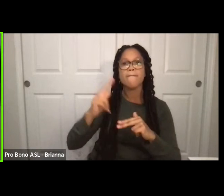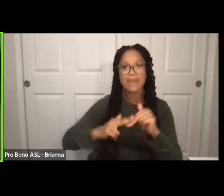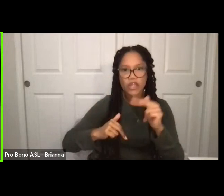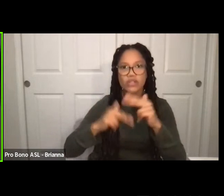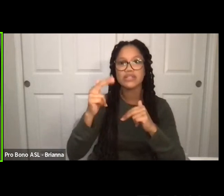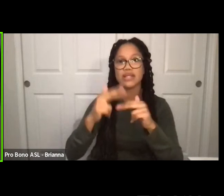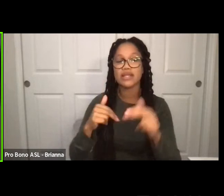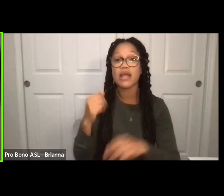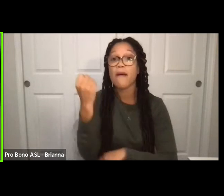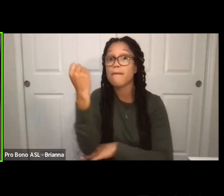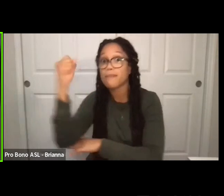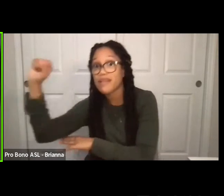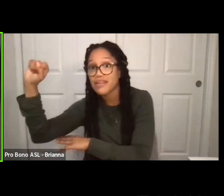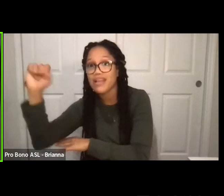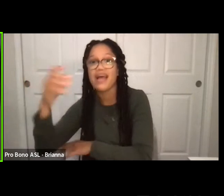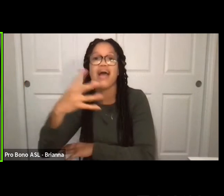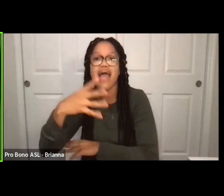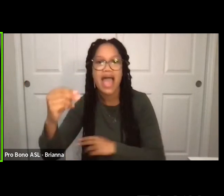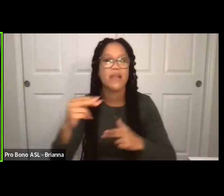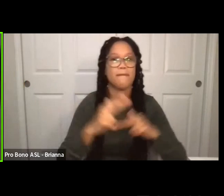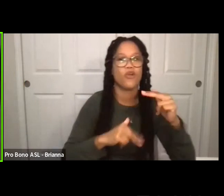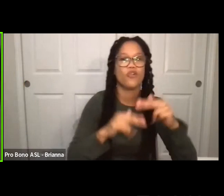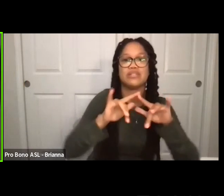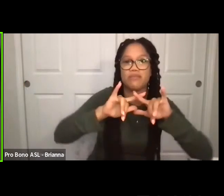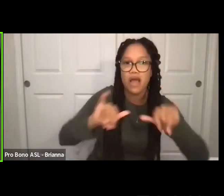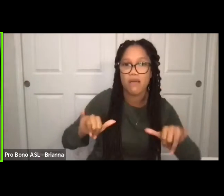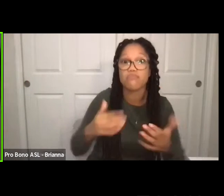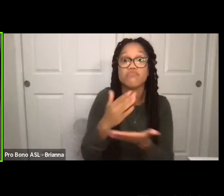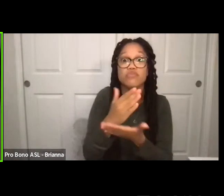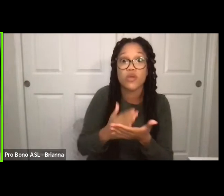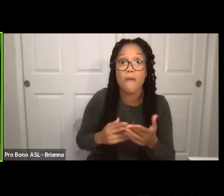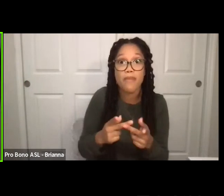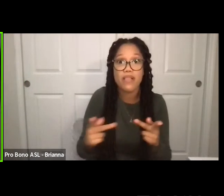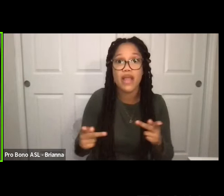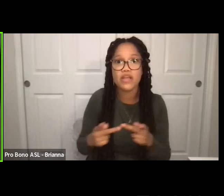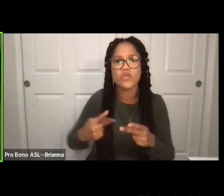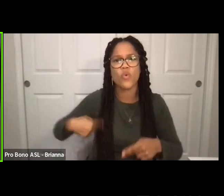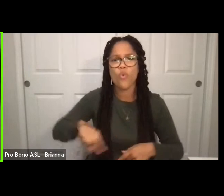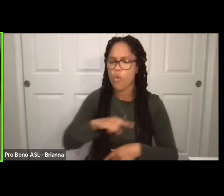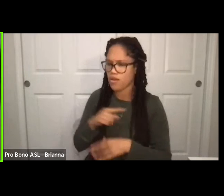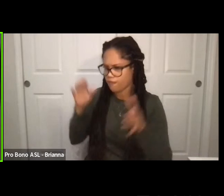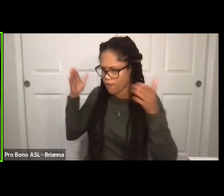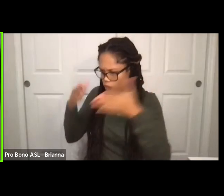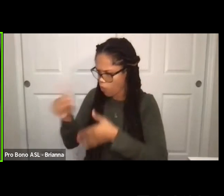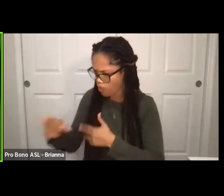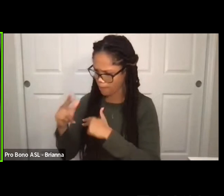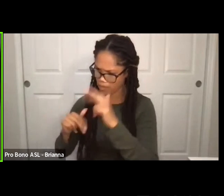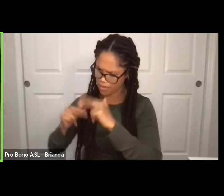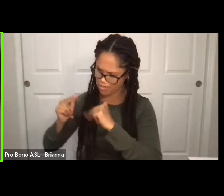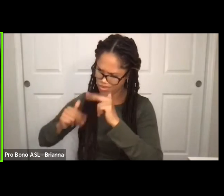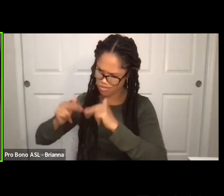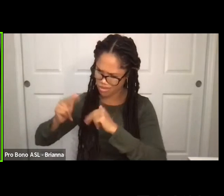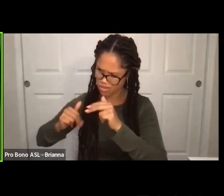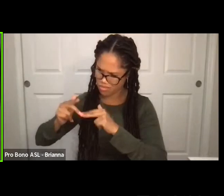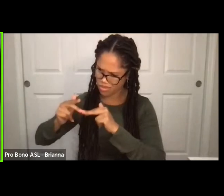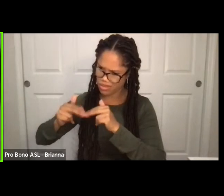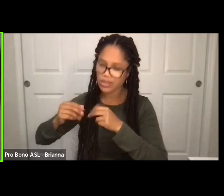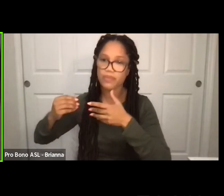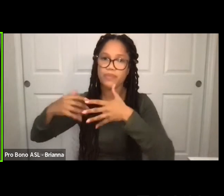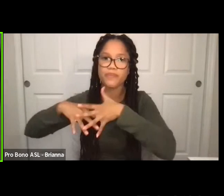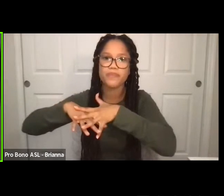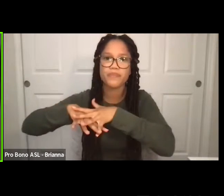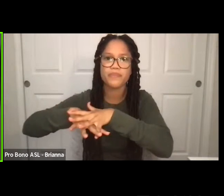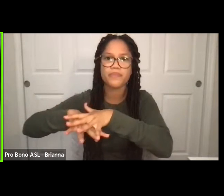and building at the same time. Sometimes there's places where we just build, and by building there, we bleed out and we